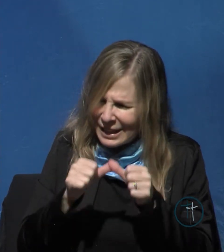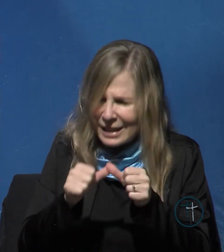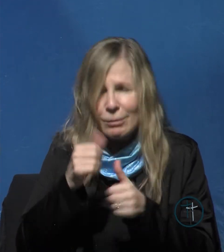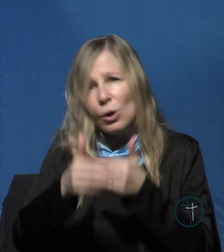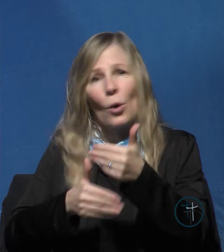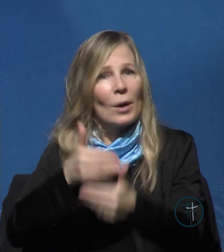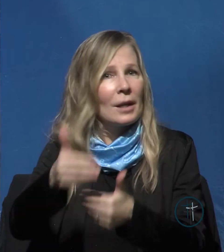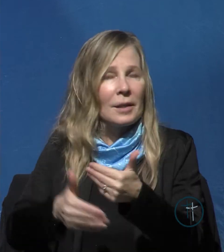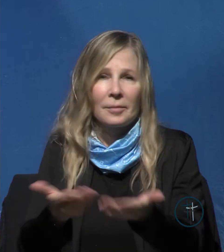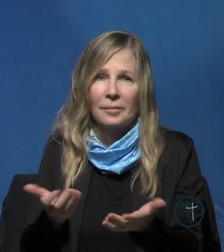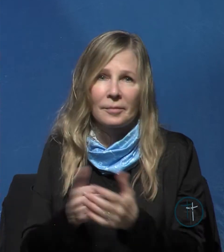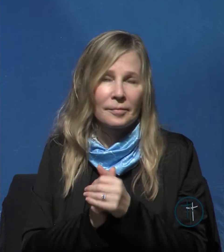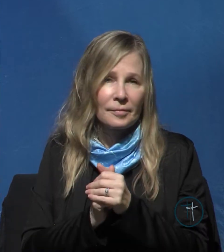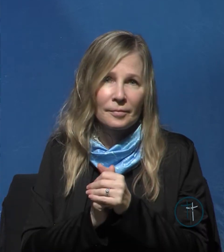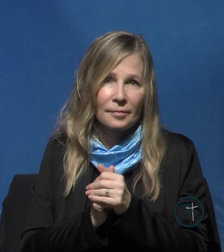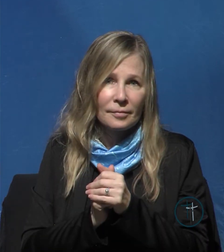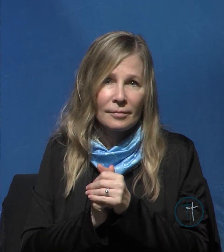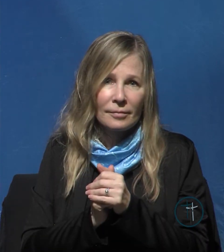keep going.